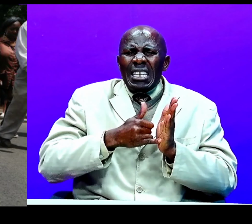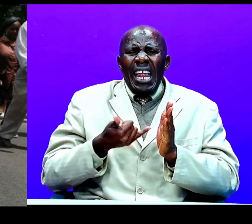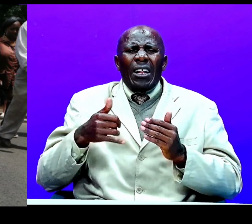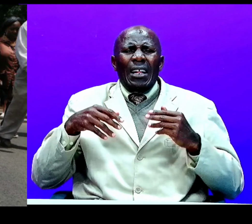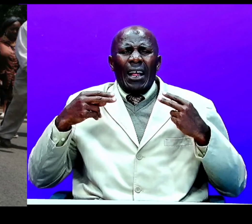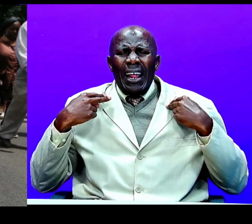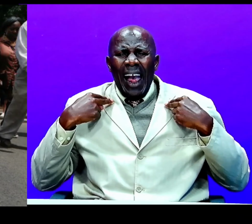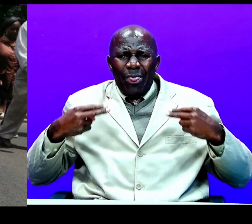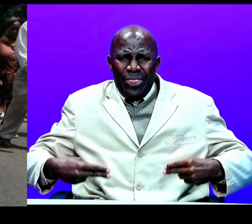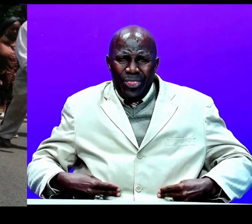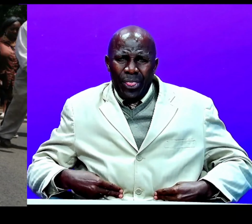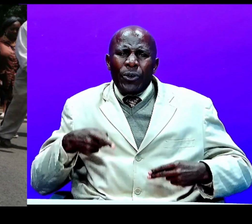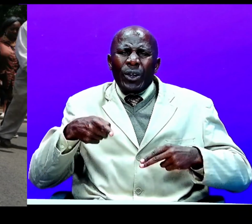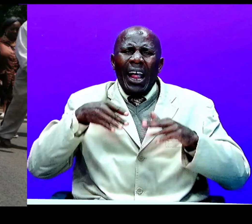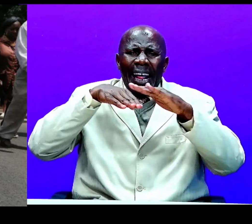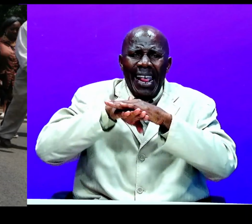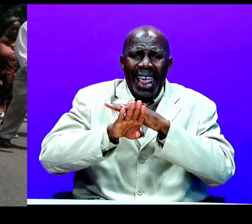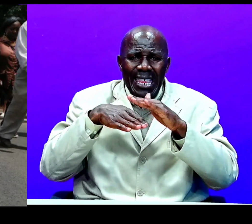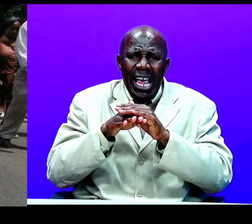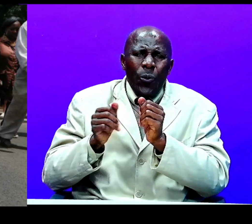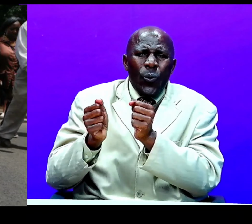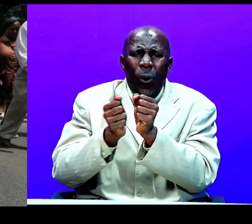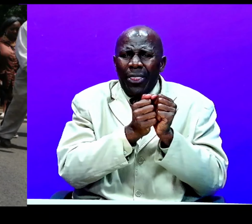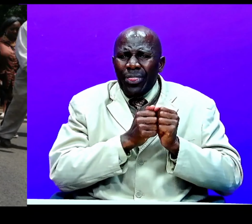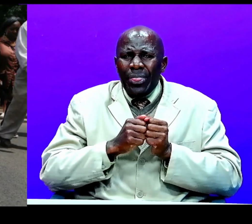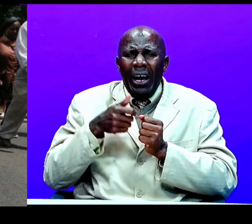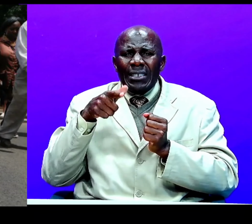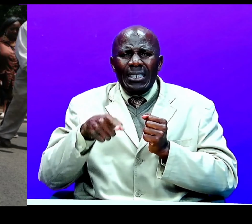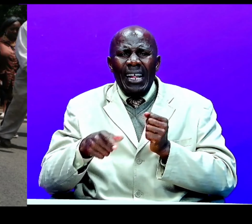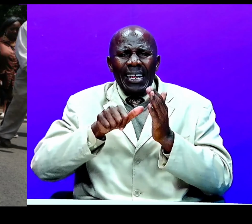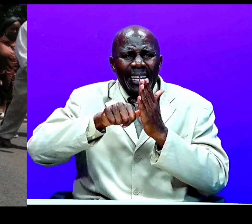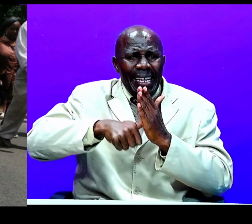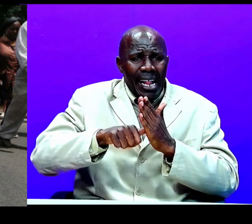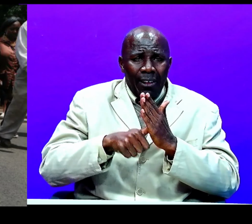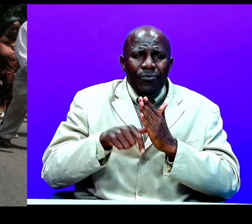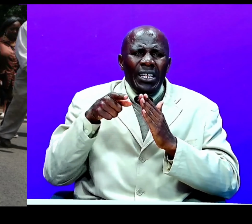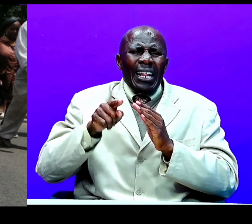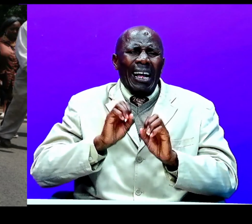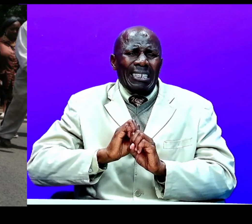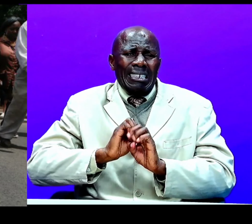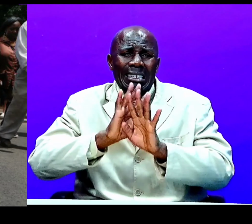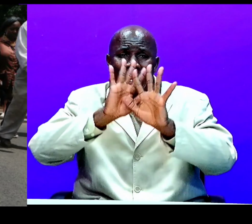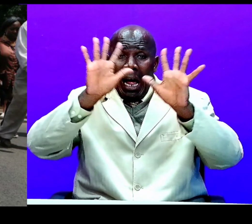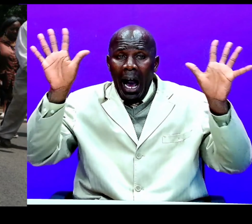but also a calm and supportive environment where you feel safe.